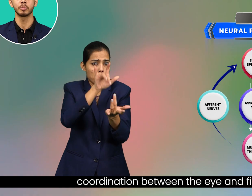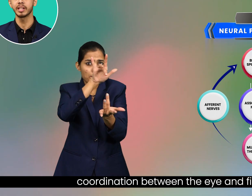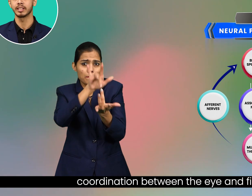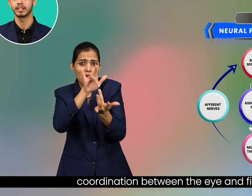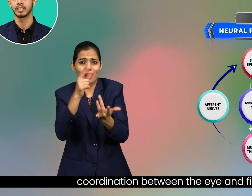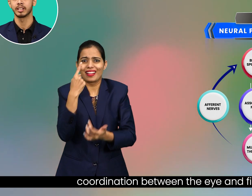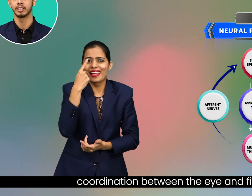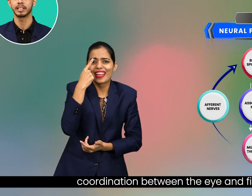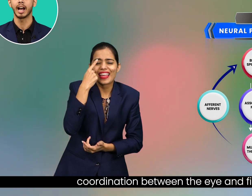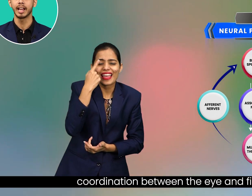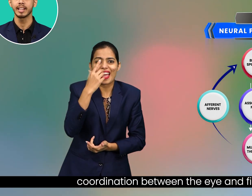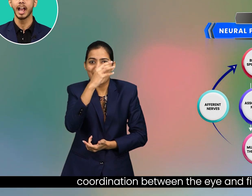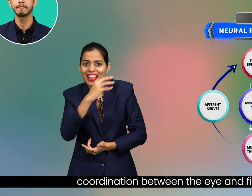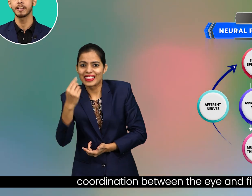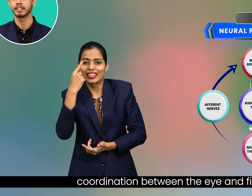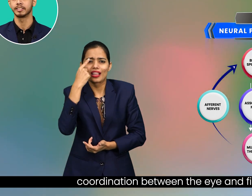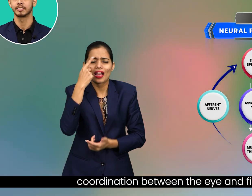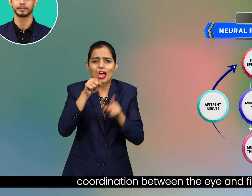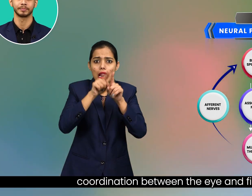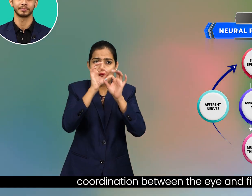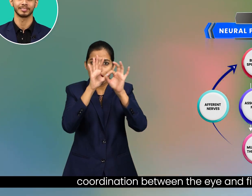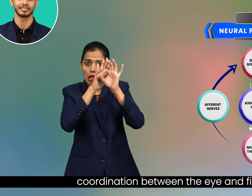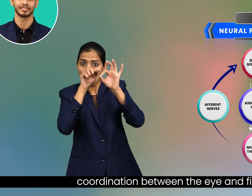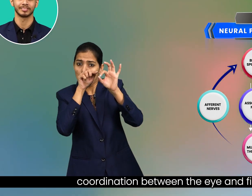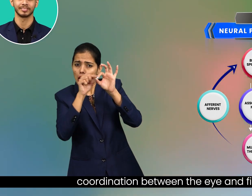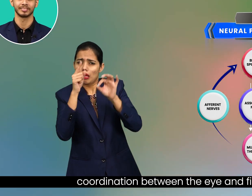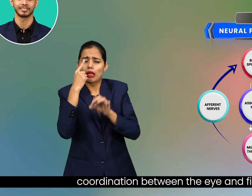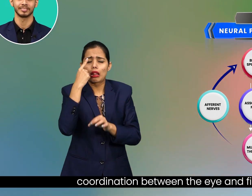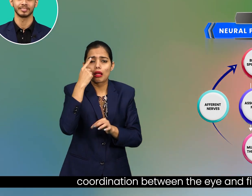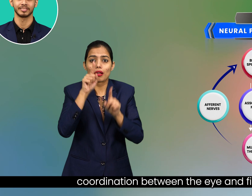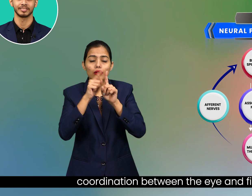coordination between the eye and fingers.